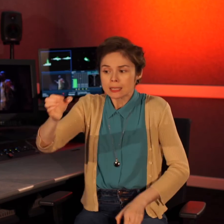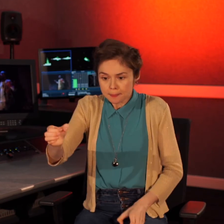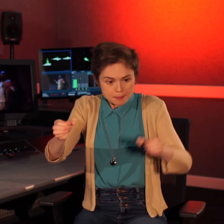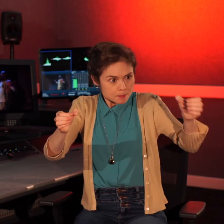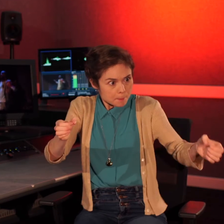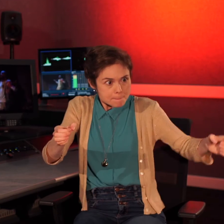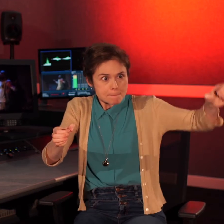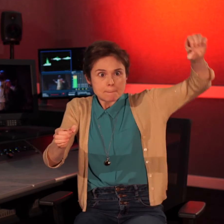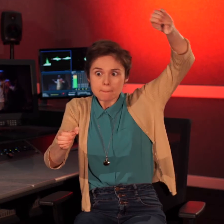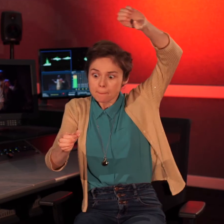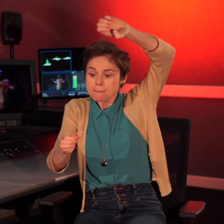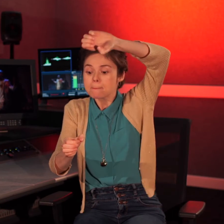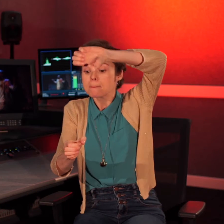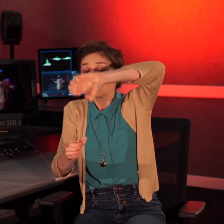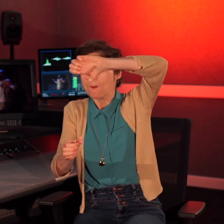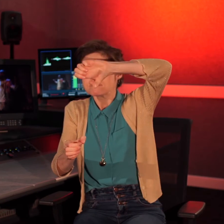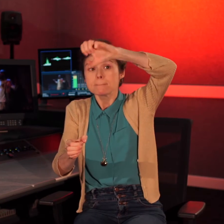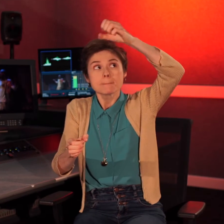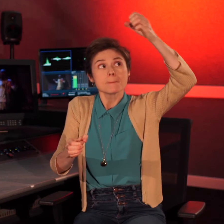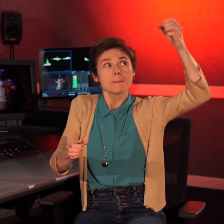tip of the stick he fights with.